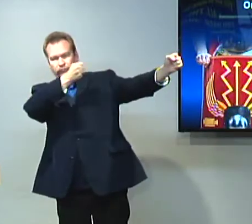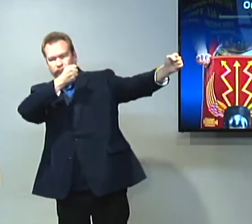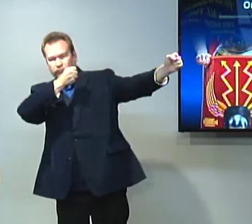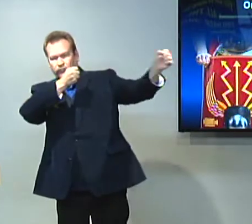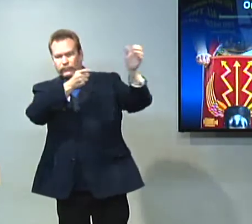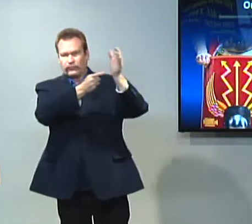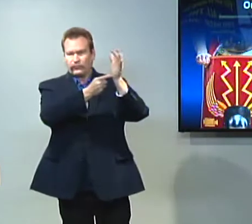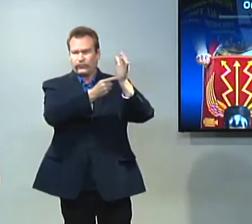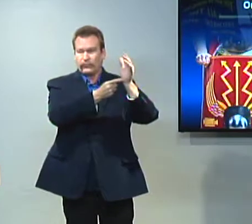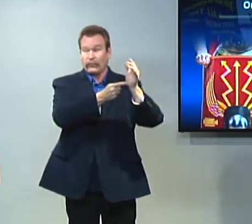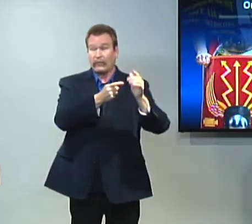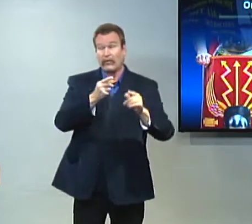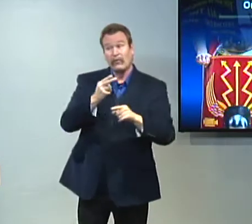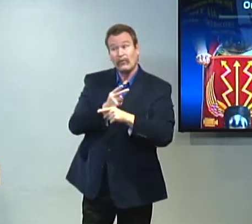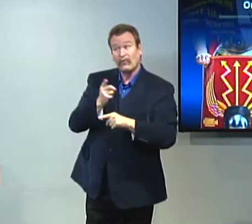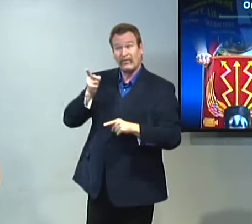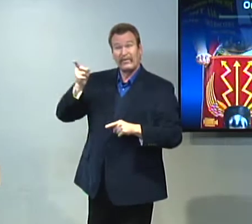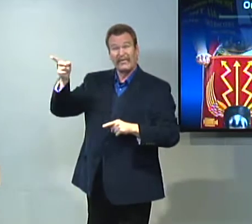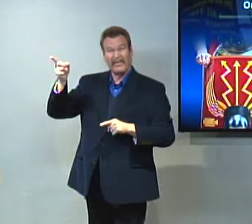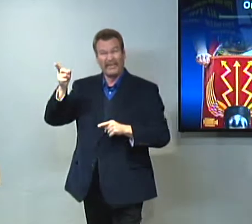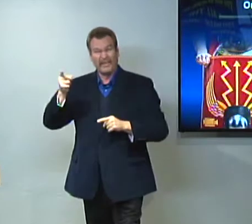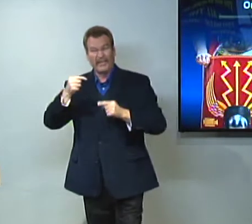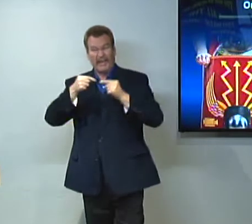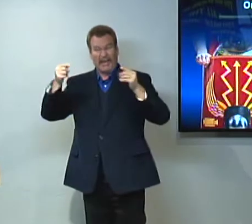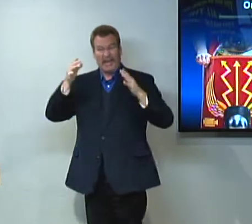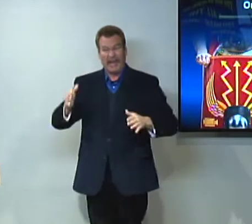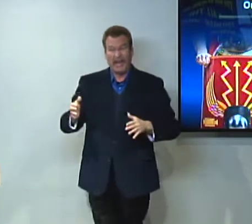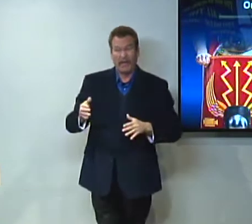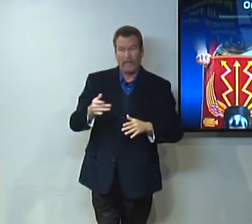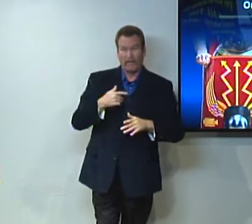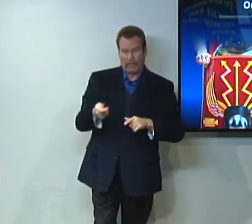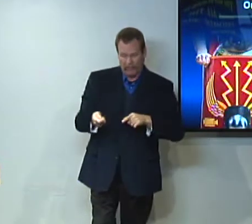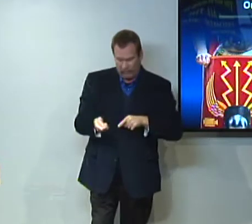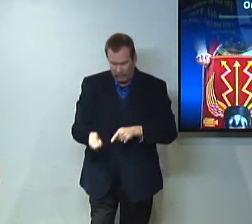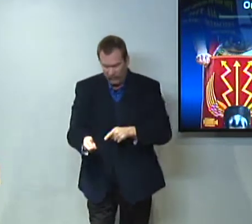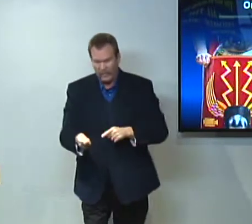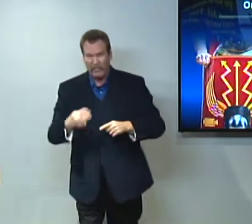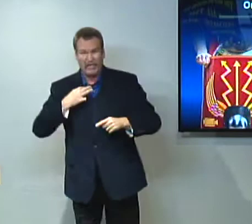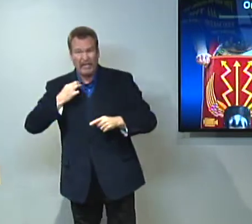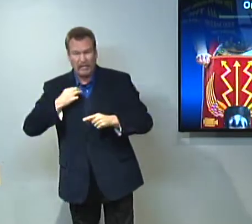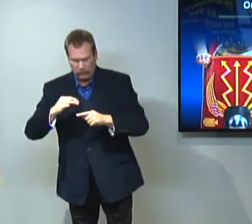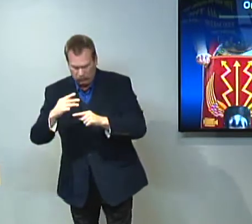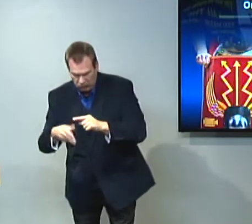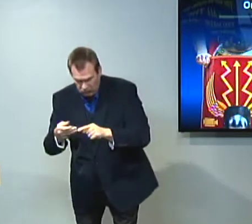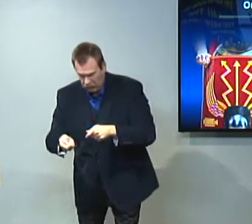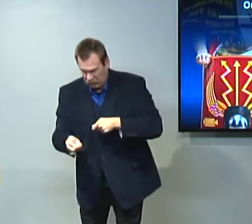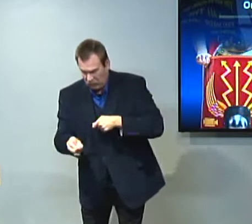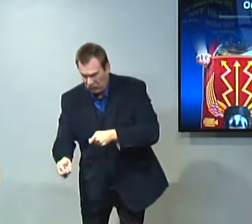and they would ignite a flame at the end of it, so that the enemy would do, because